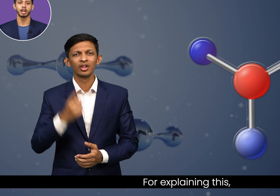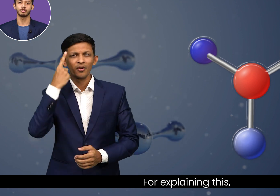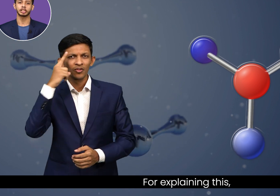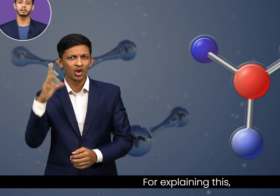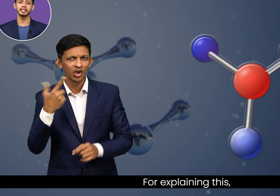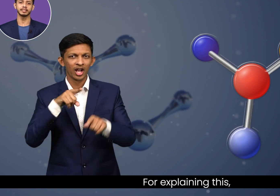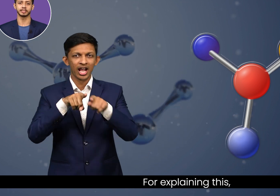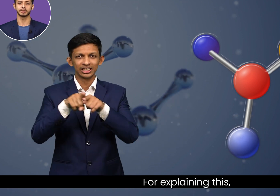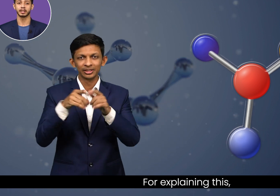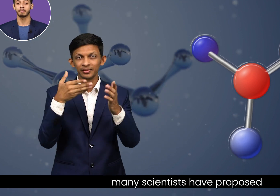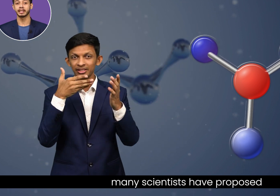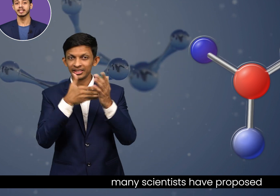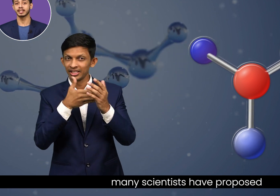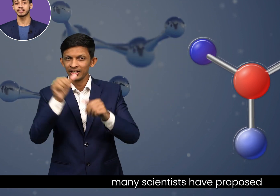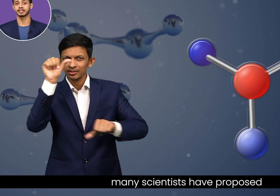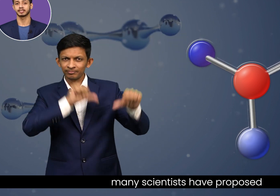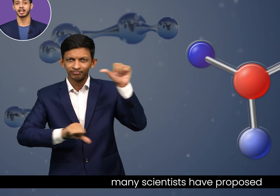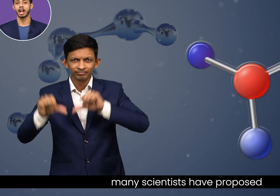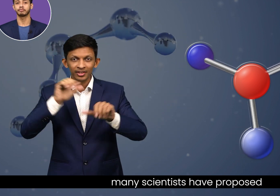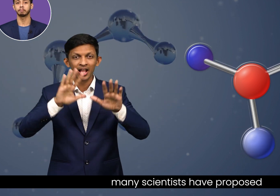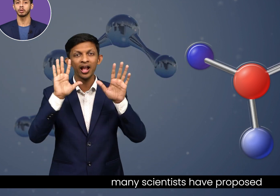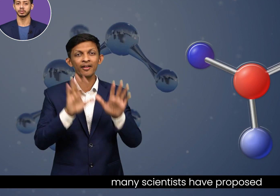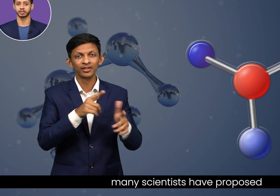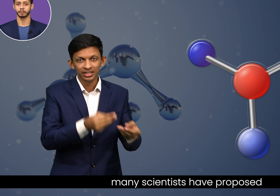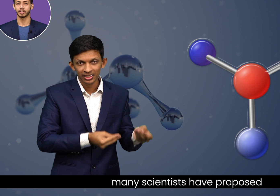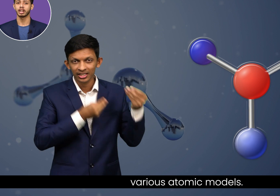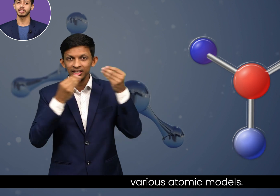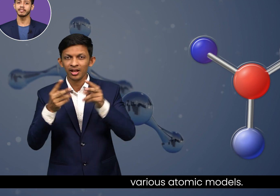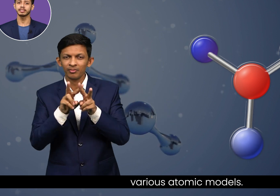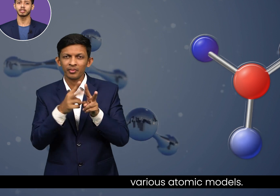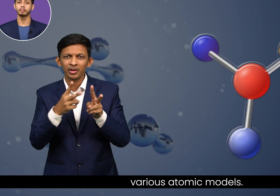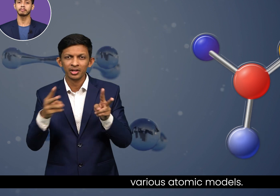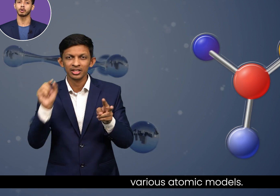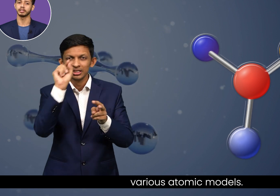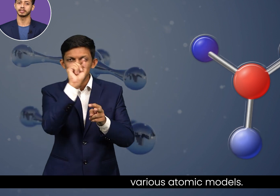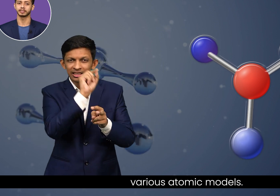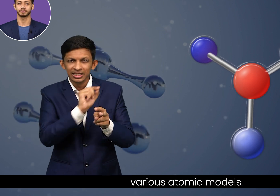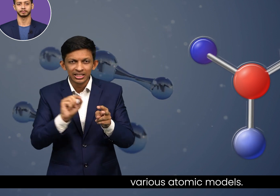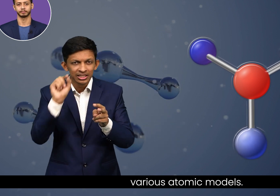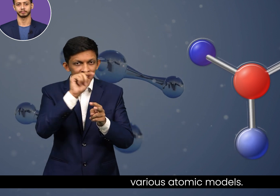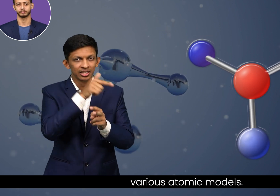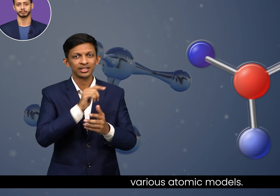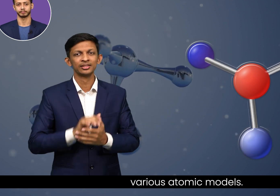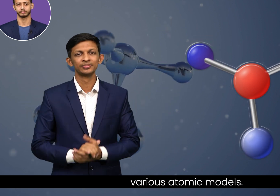For explaining this, many scientists have proposed various atomic models.